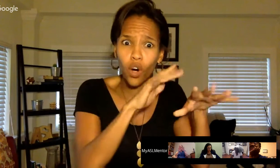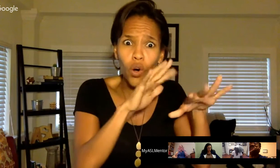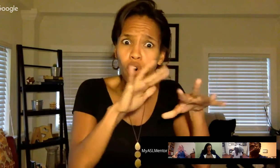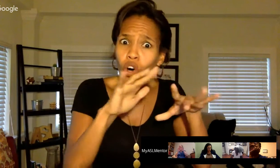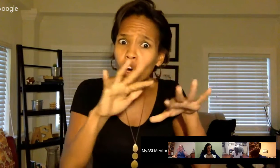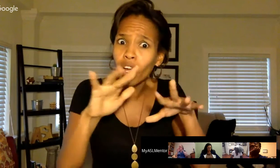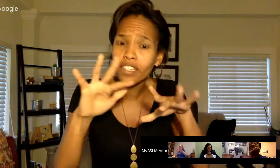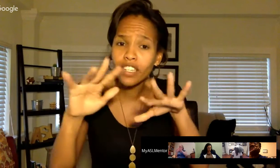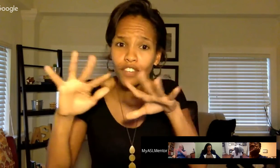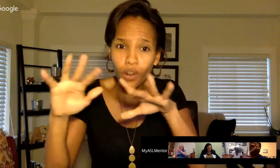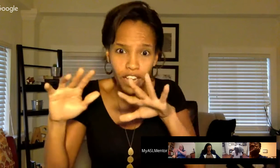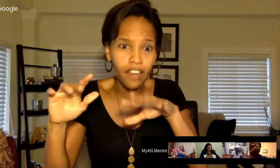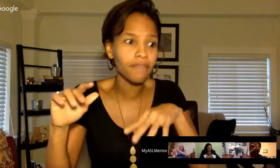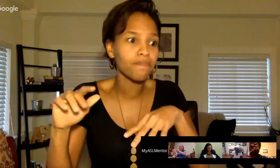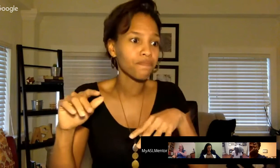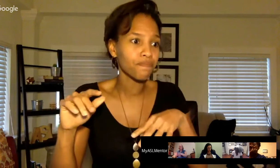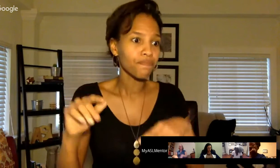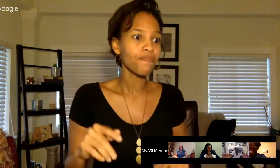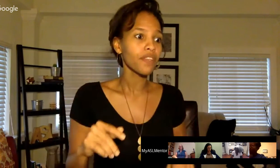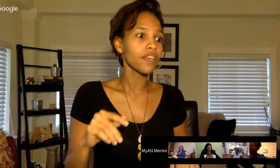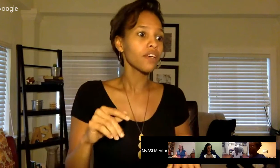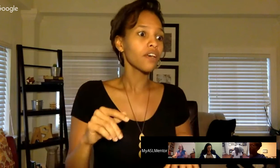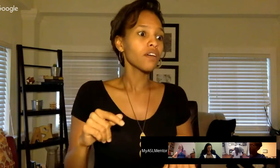going on,